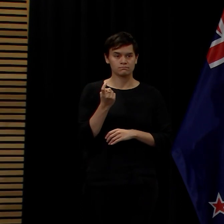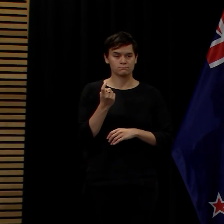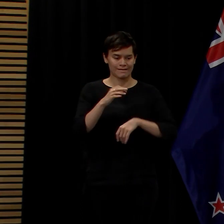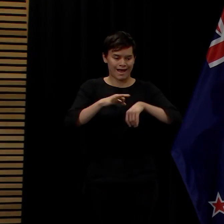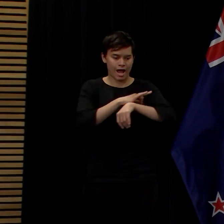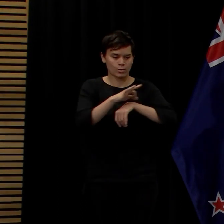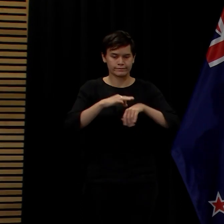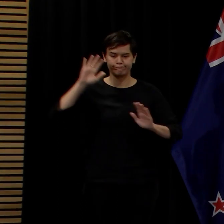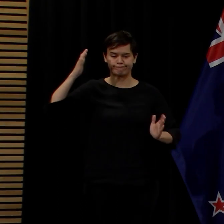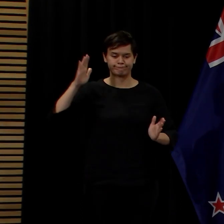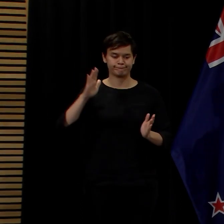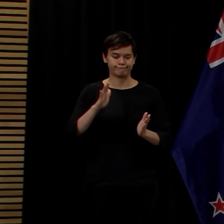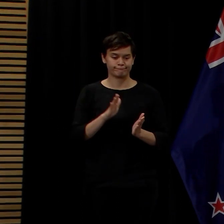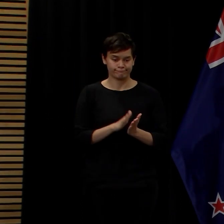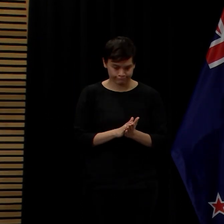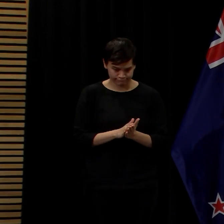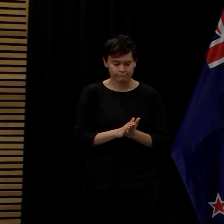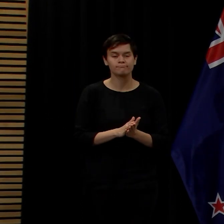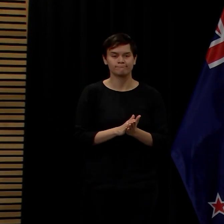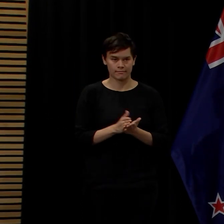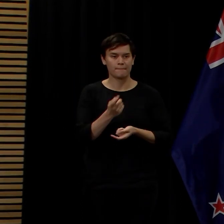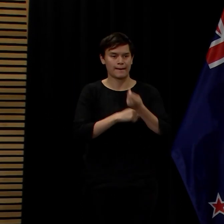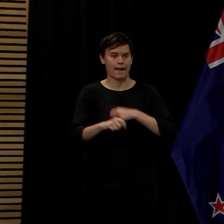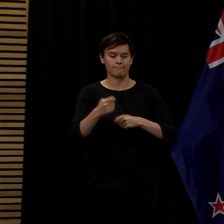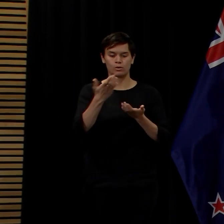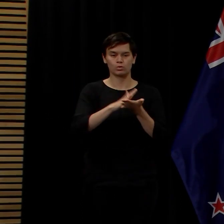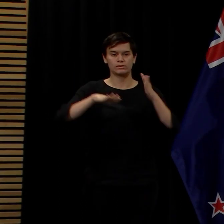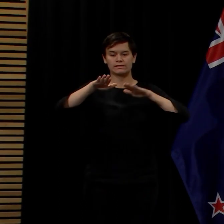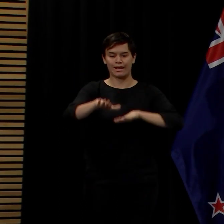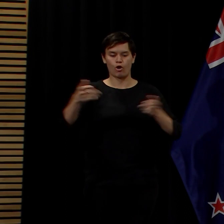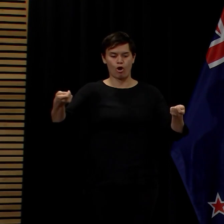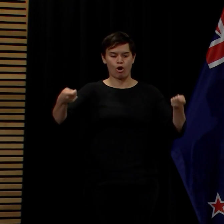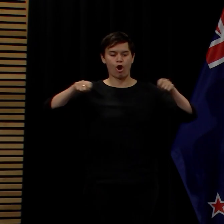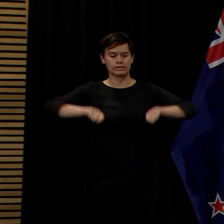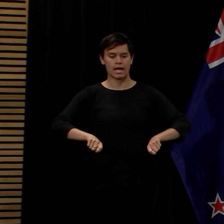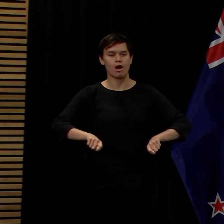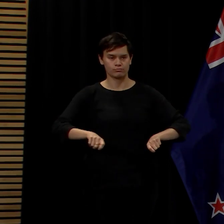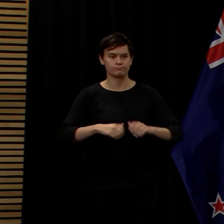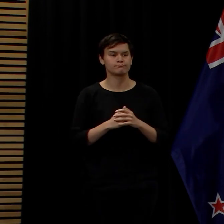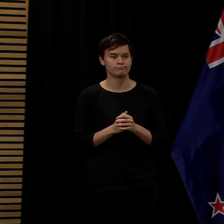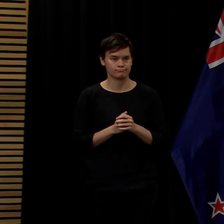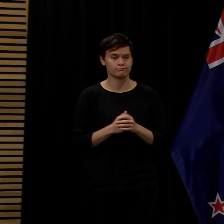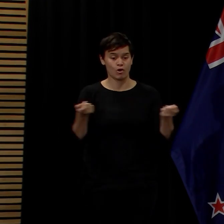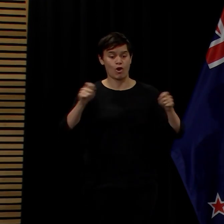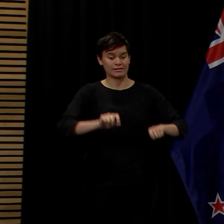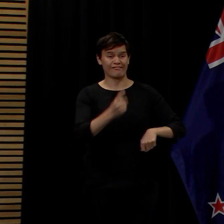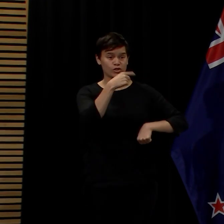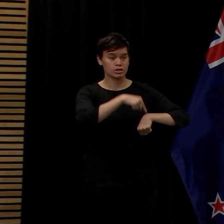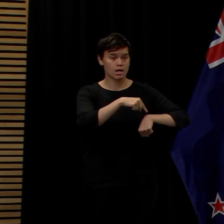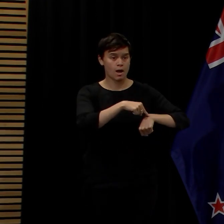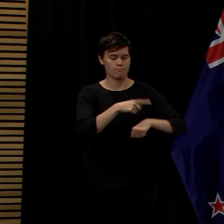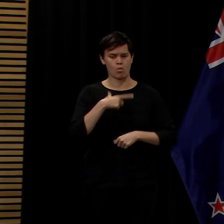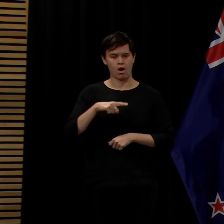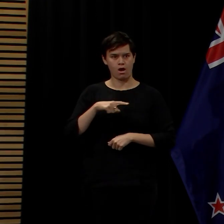unprecedented lockdown of our country in order to combat an unprecedented virus that left